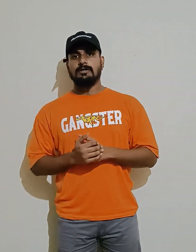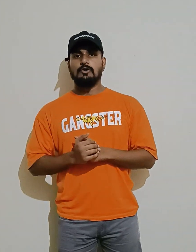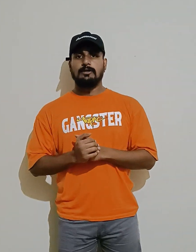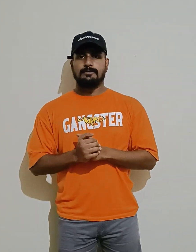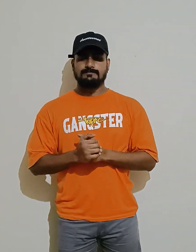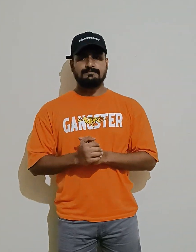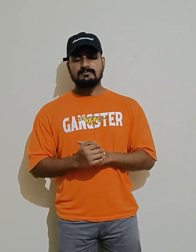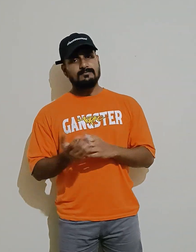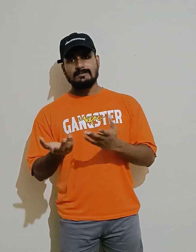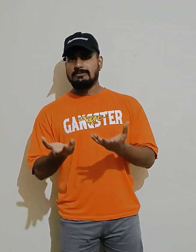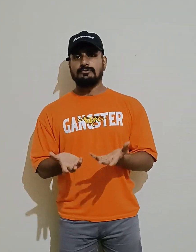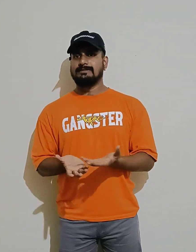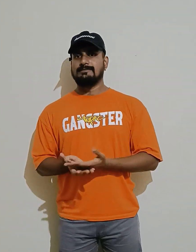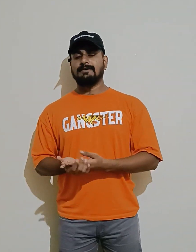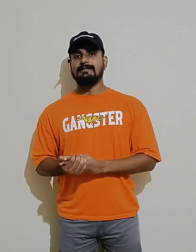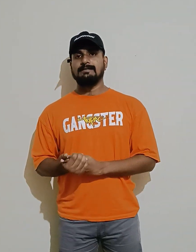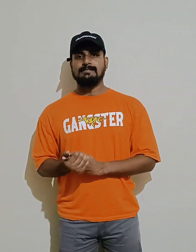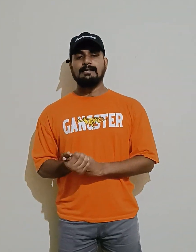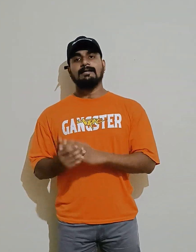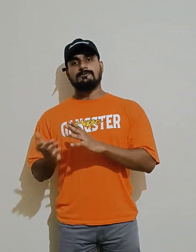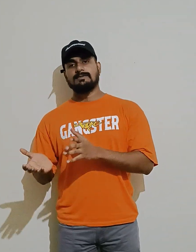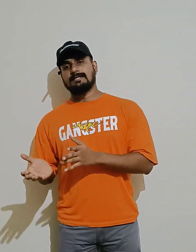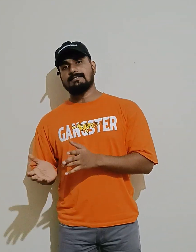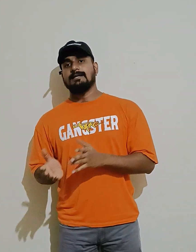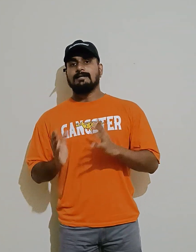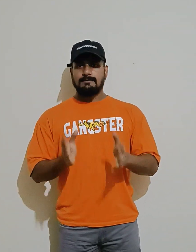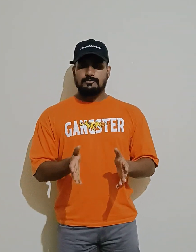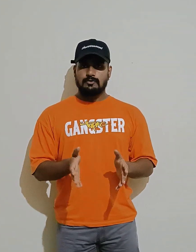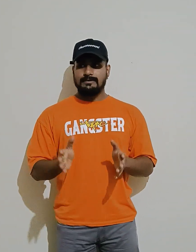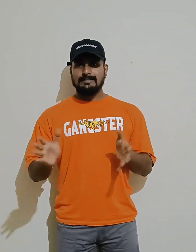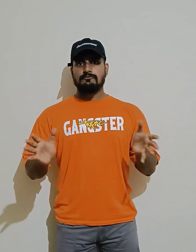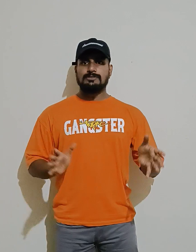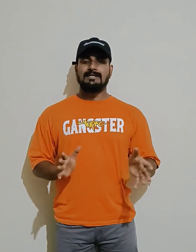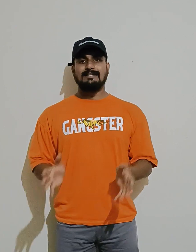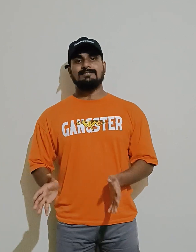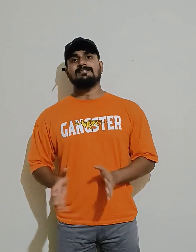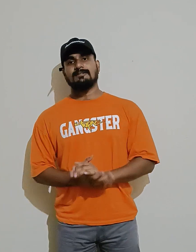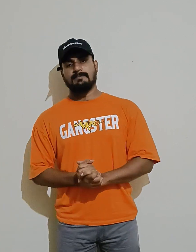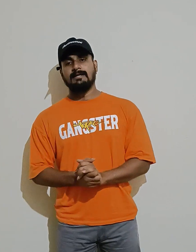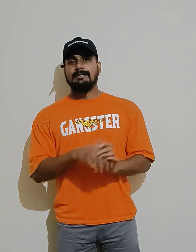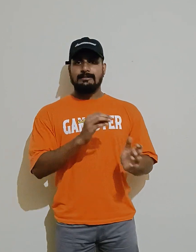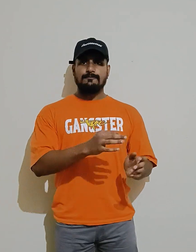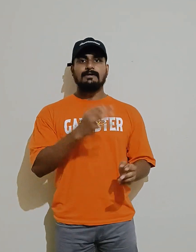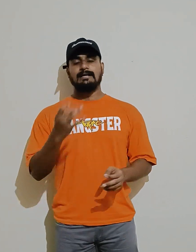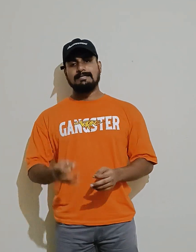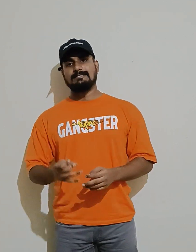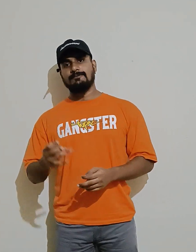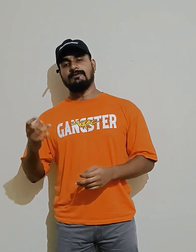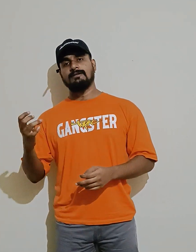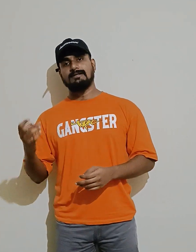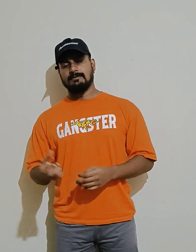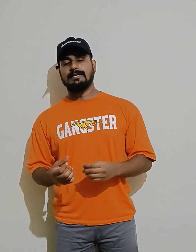the caller. So this is very easy switch case. So this was the conditional statement. If